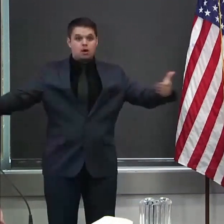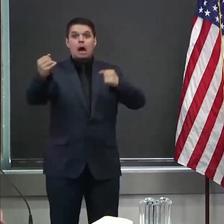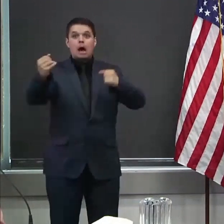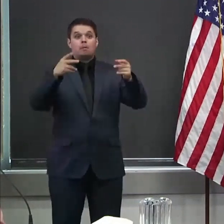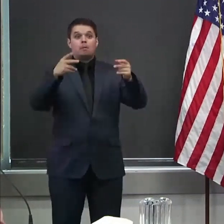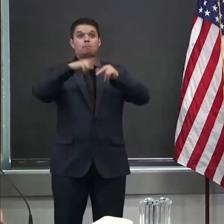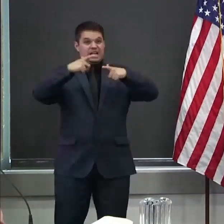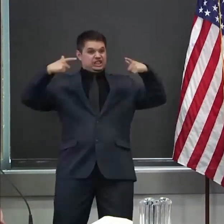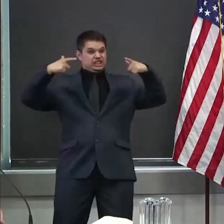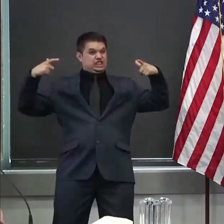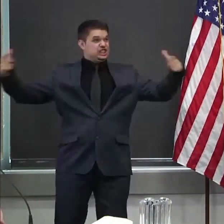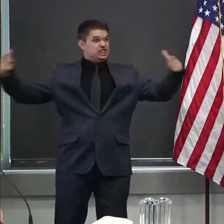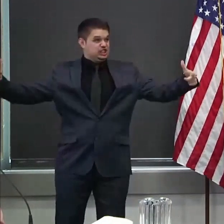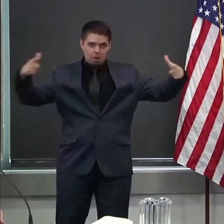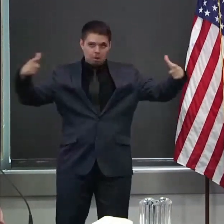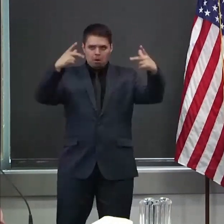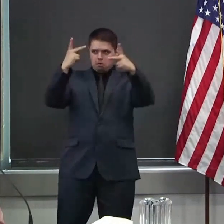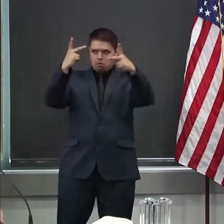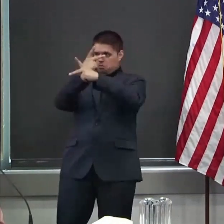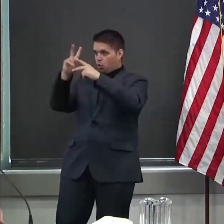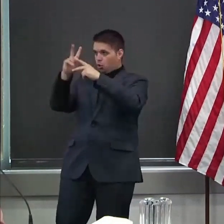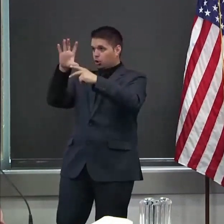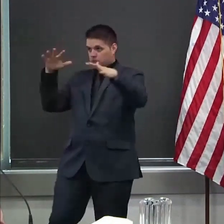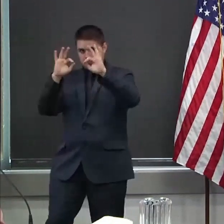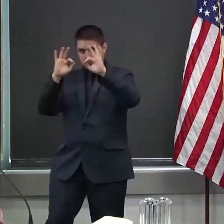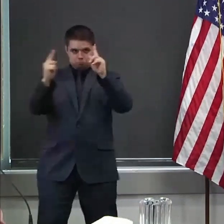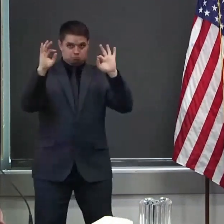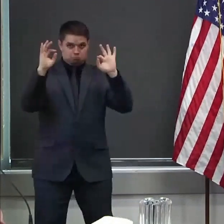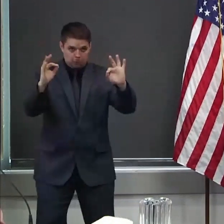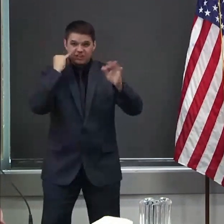more Oregonians in the appropriate counties to